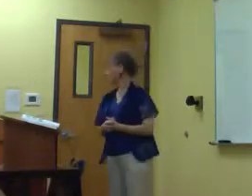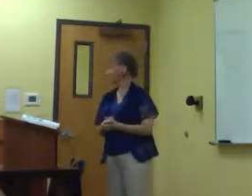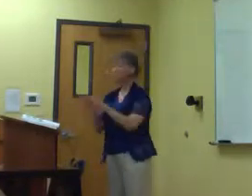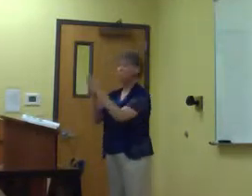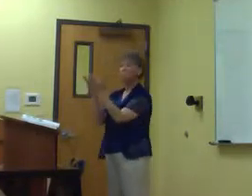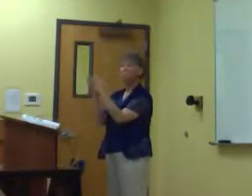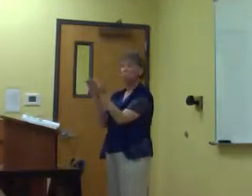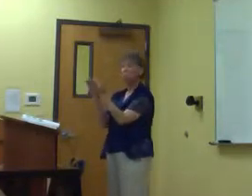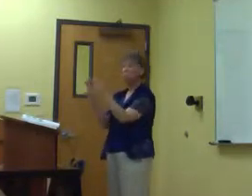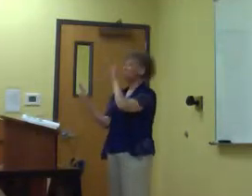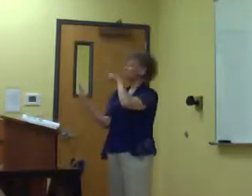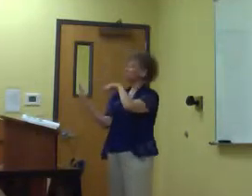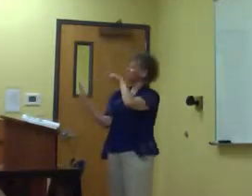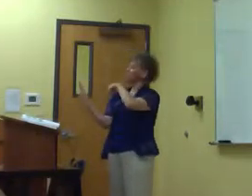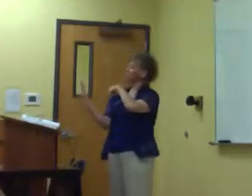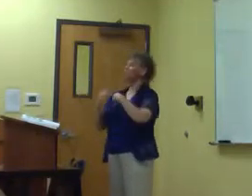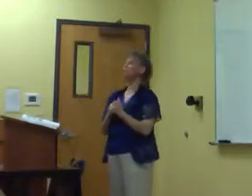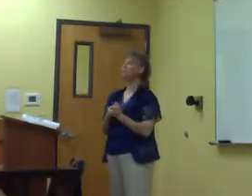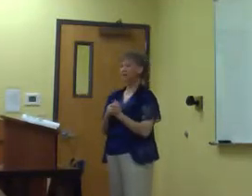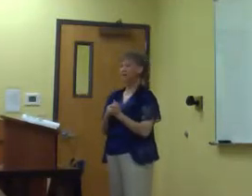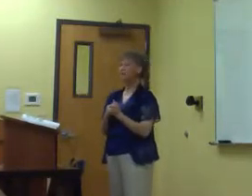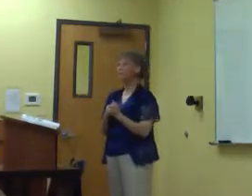So, she's reading a book.